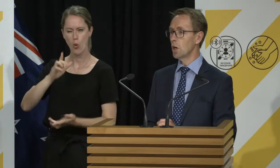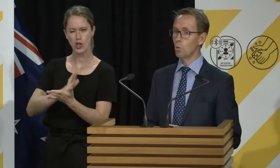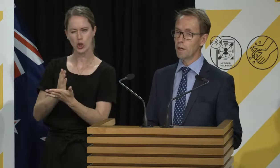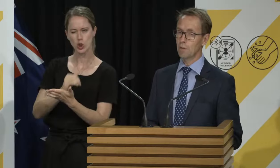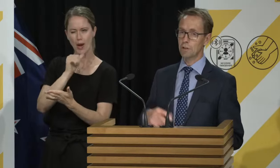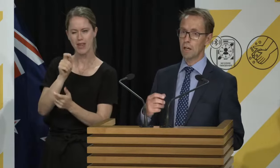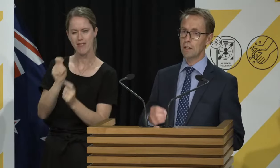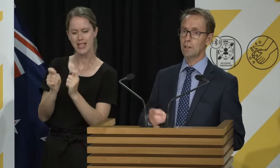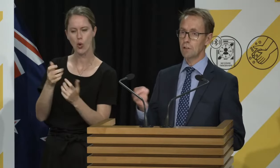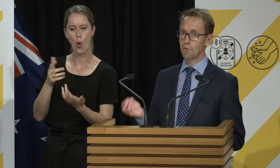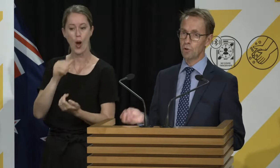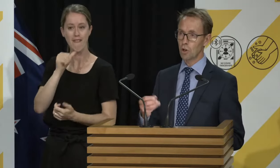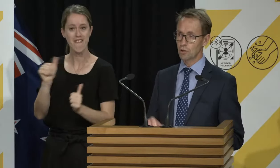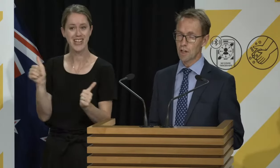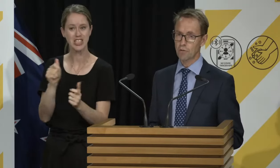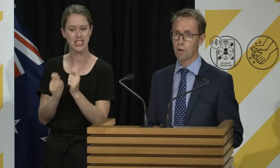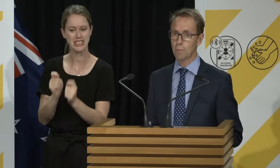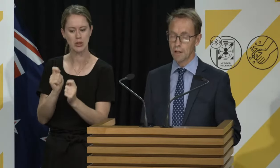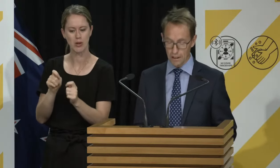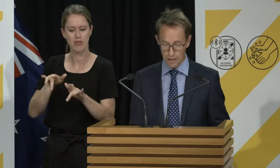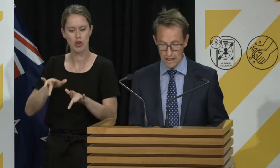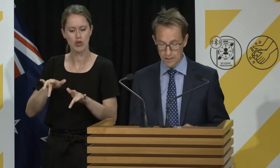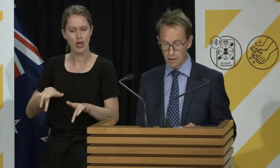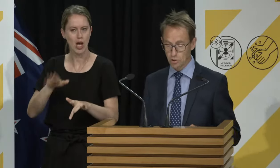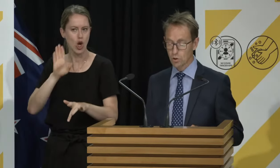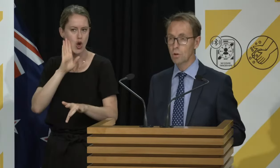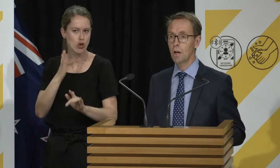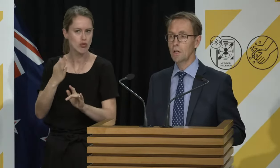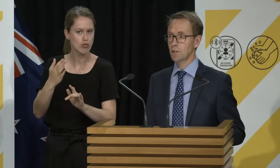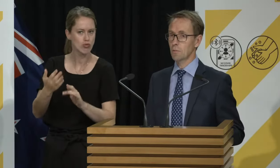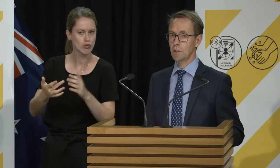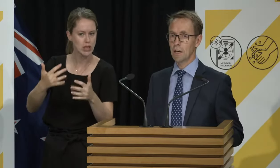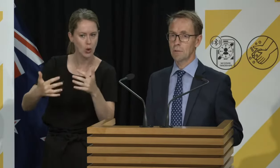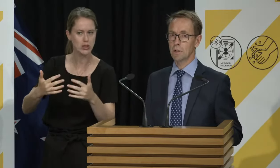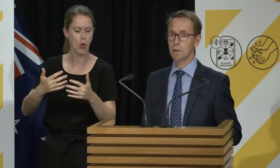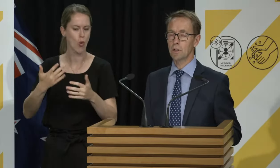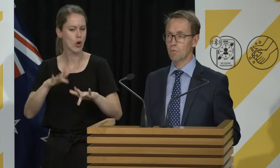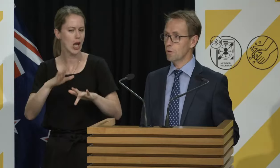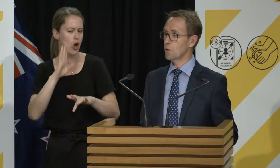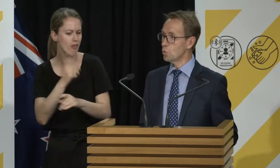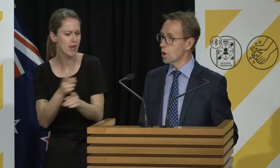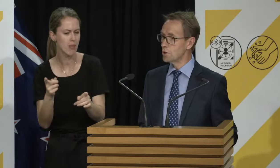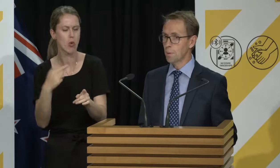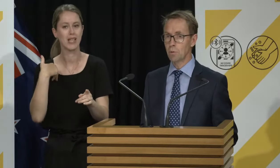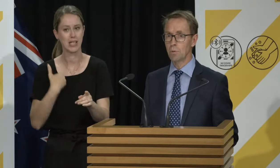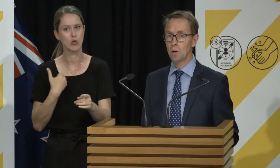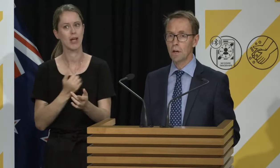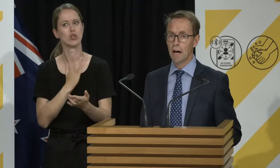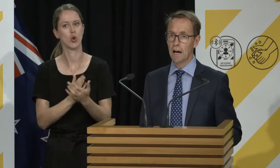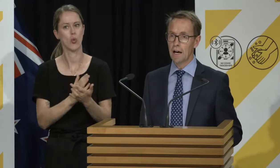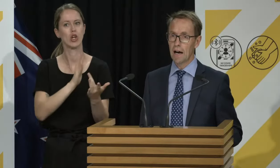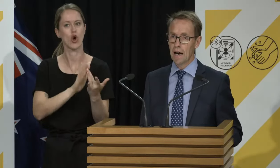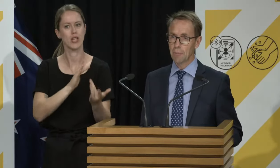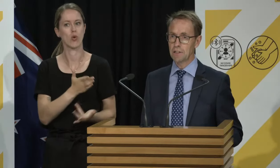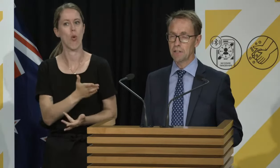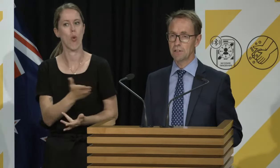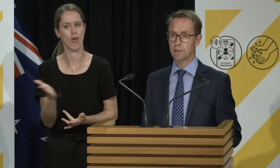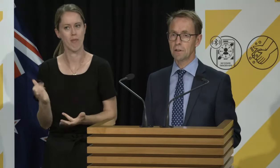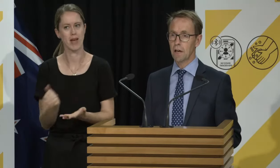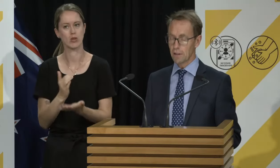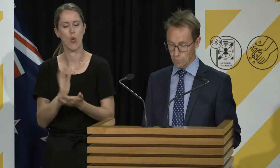test or we haven't had any further contact from in the last day or 2, so that we can be confident that all those people are